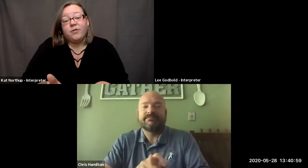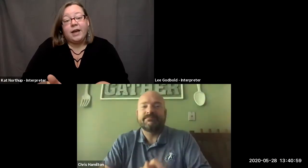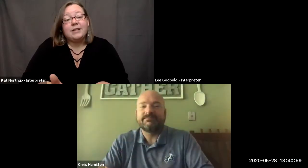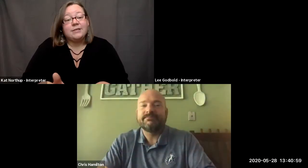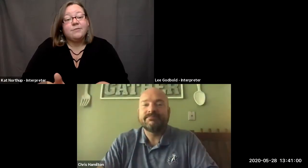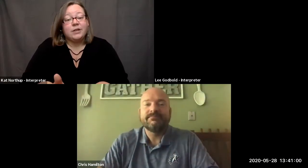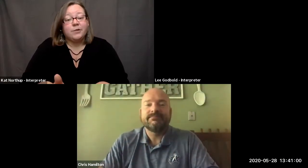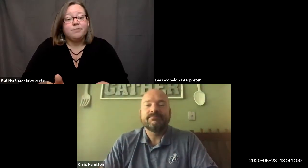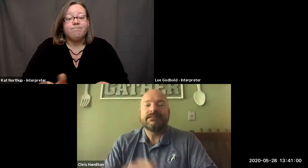that, you know.